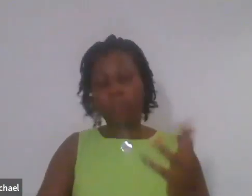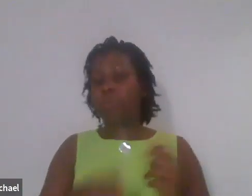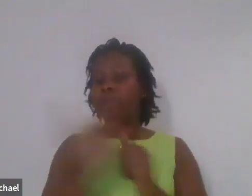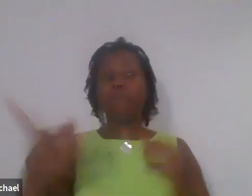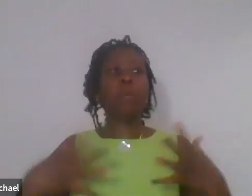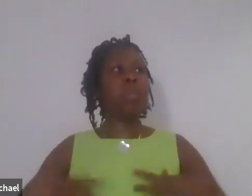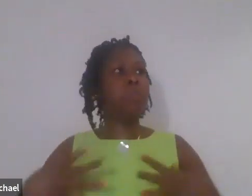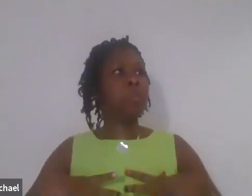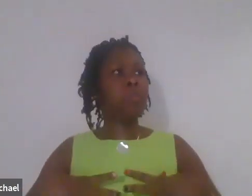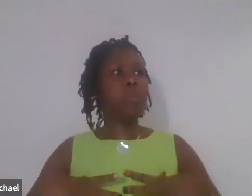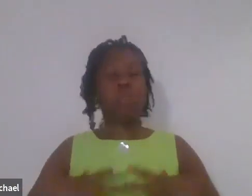So let's